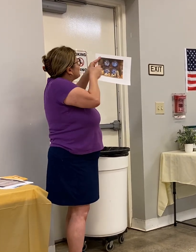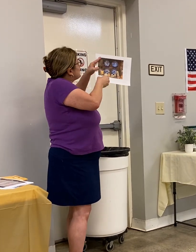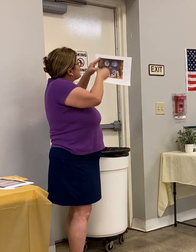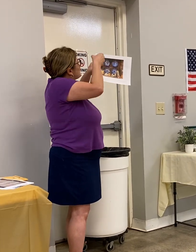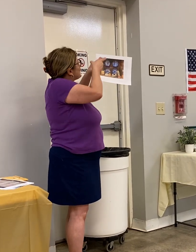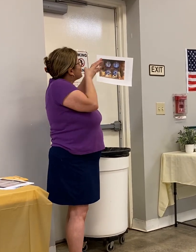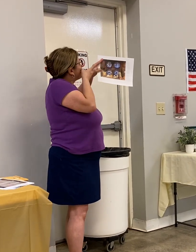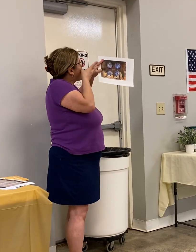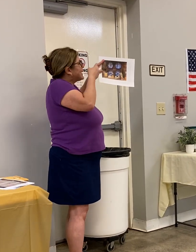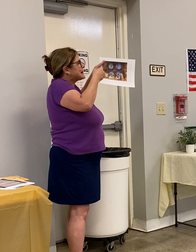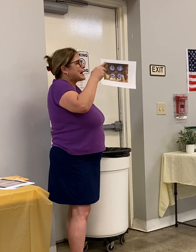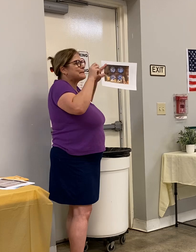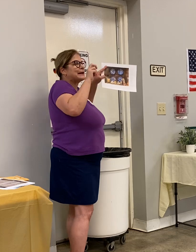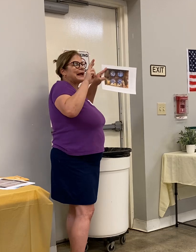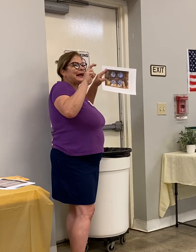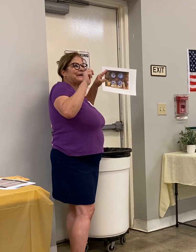plates and things that they used.